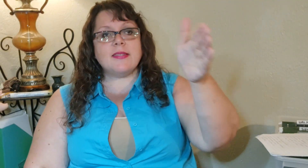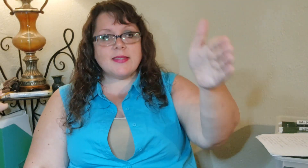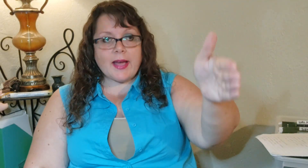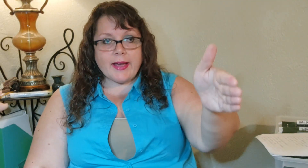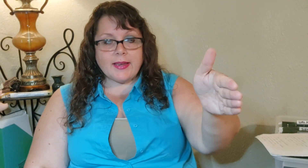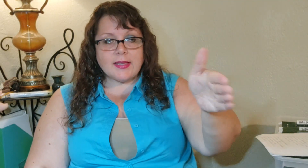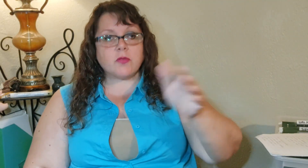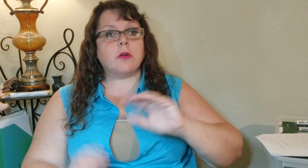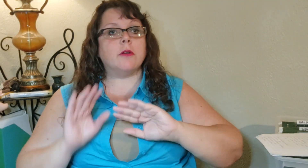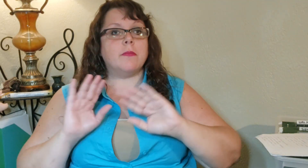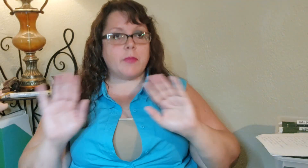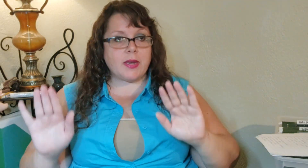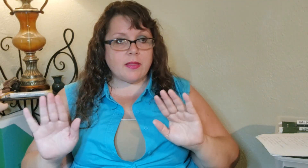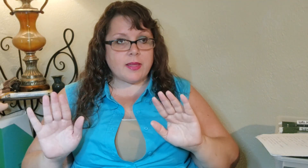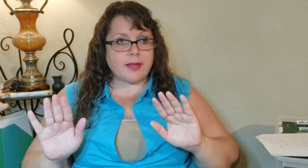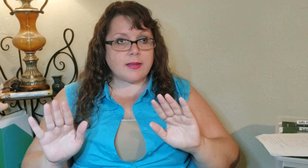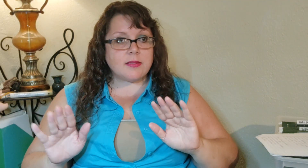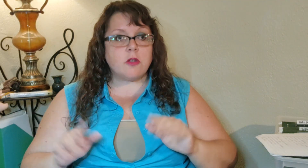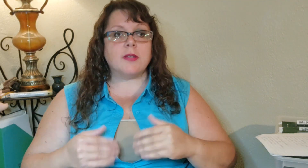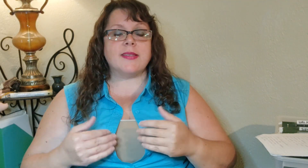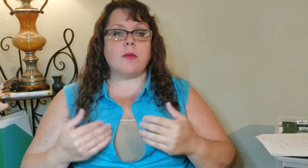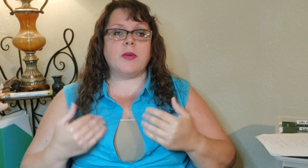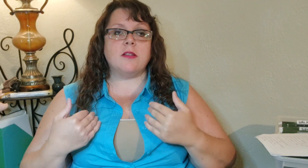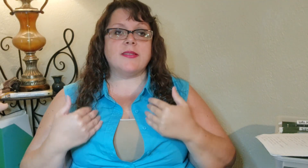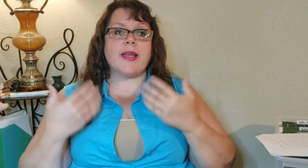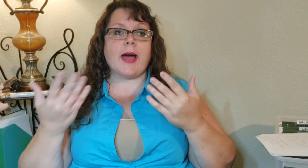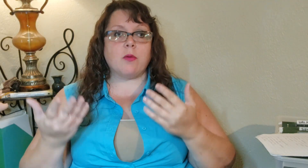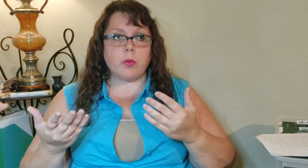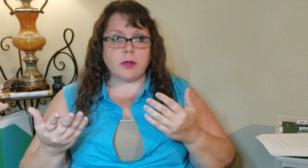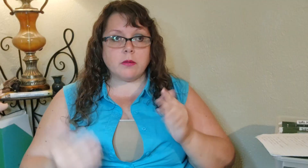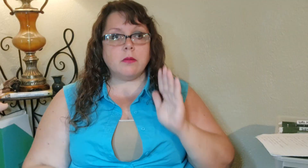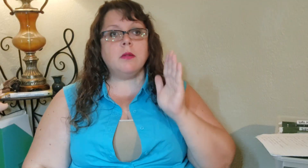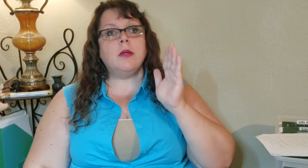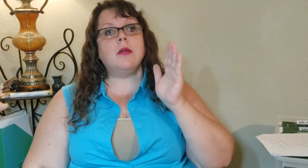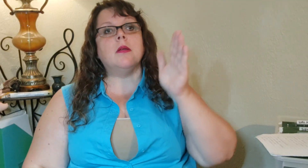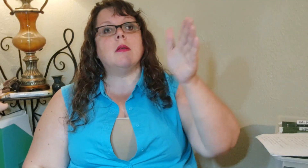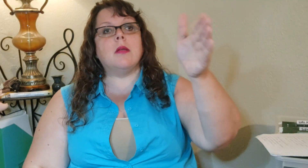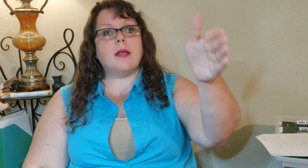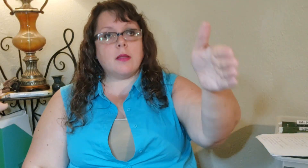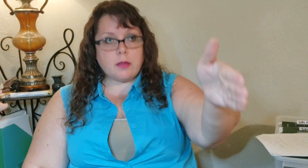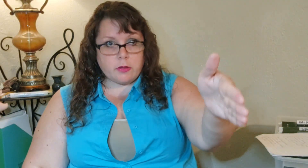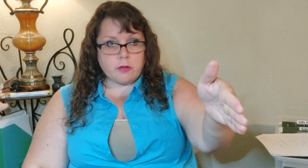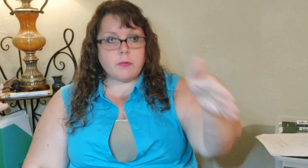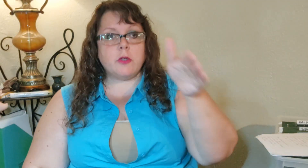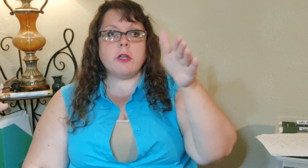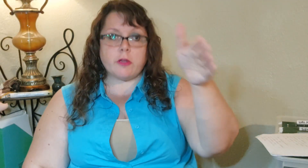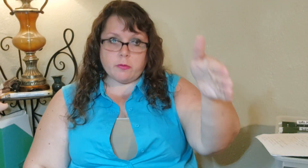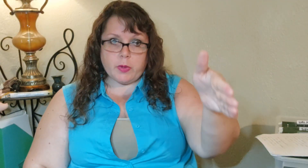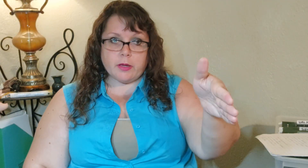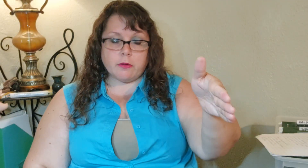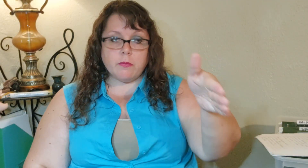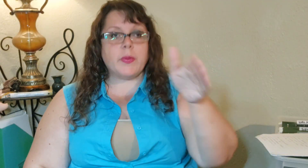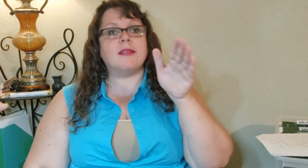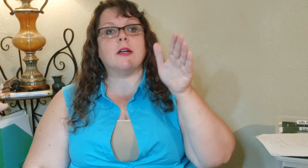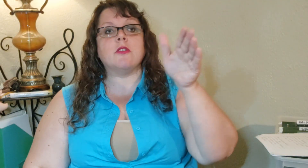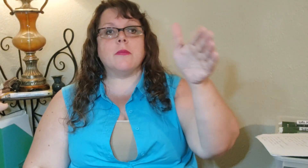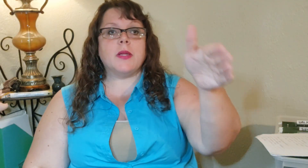this sign is for many things. You could say when you say I will, you know you will, but it's also